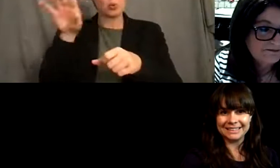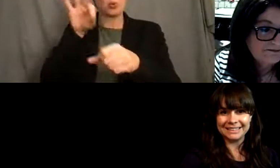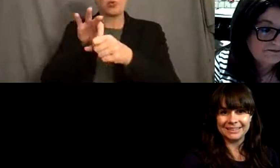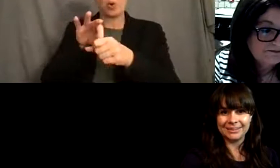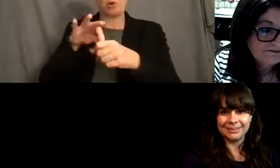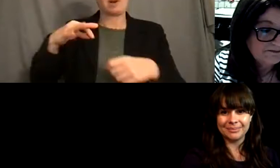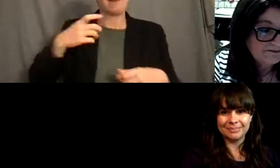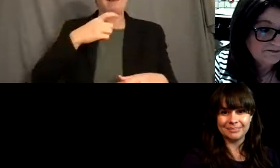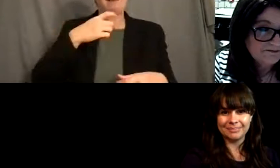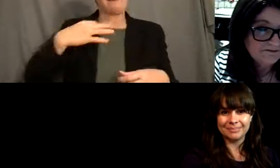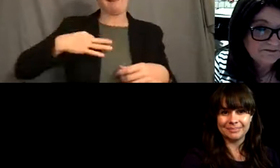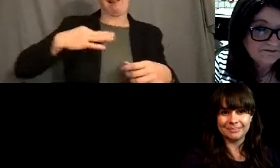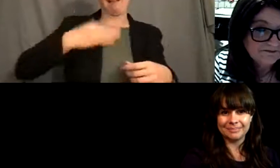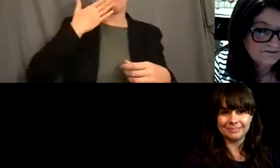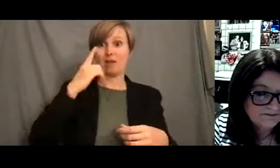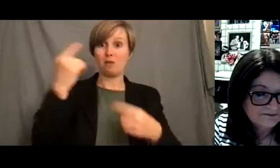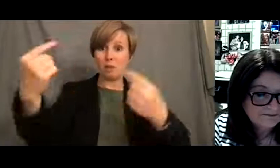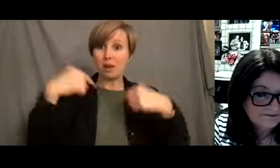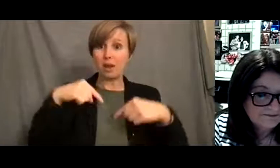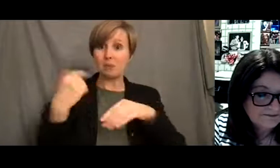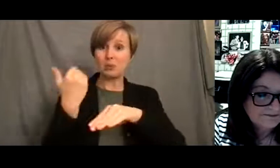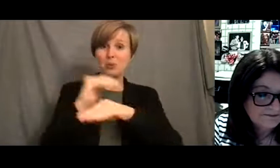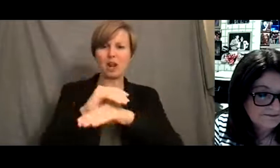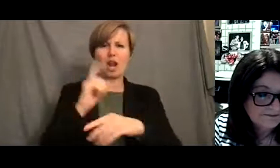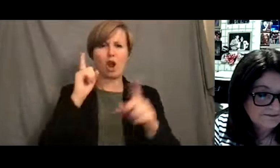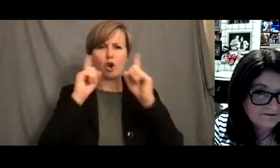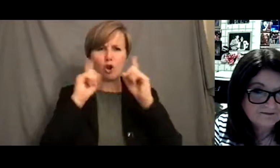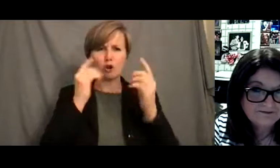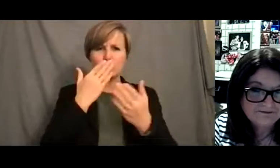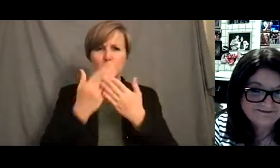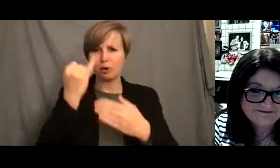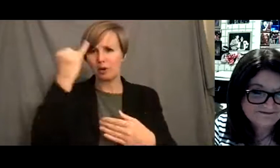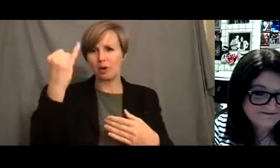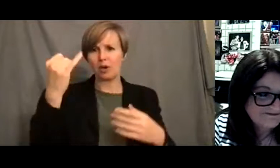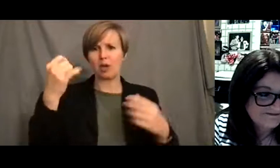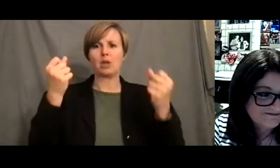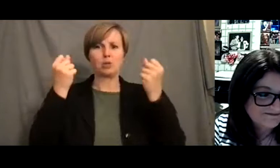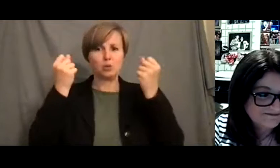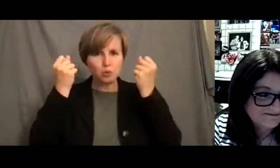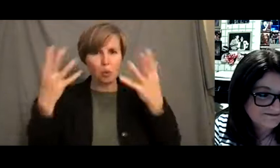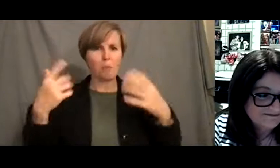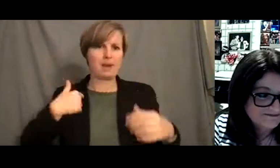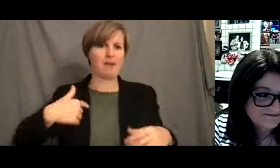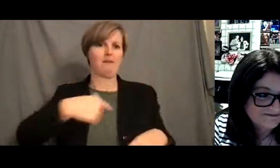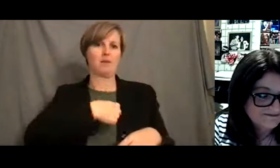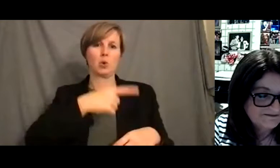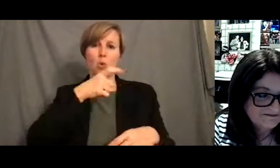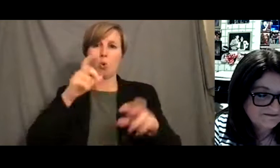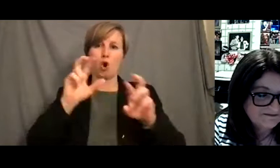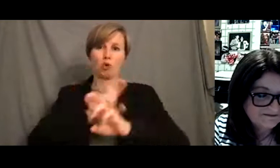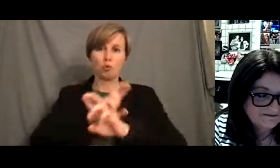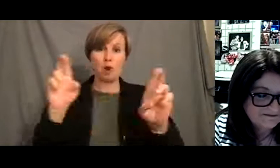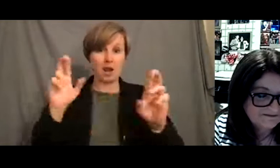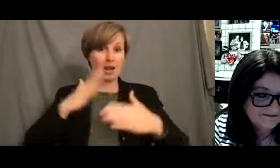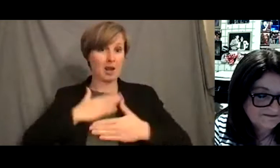Candidates, thank you for sharing your platforms. I heard some good ideas. There are so many of us who are ready and willing